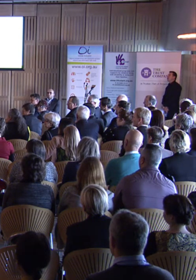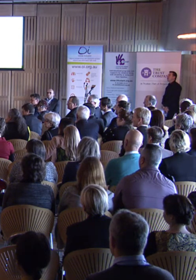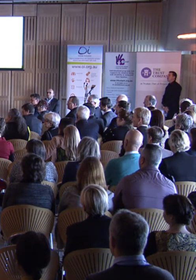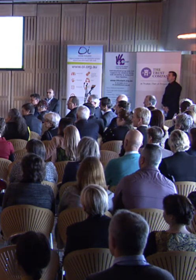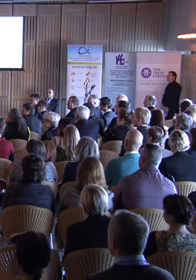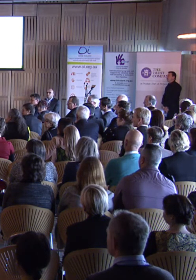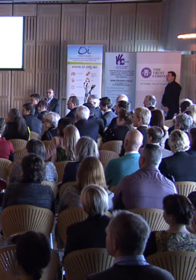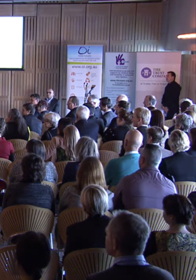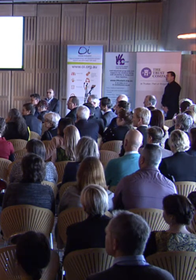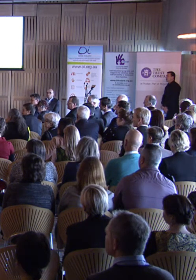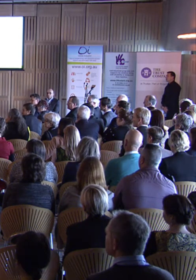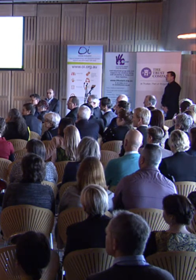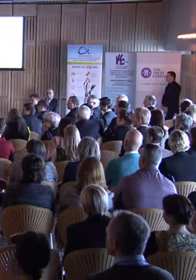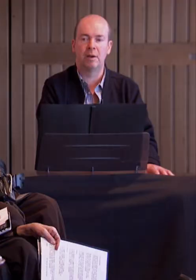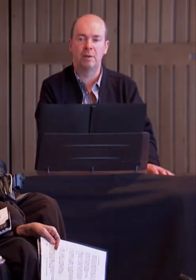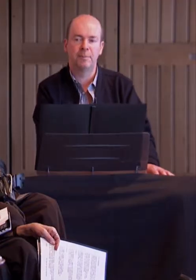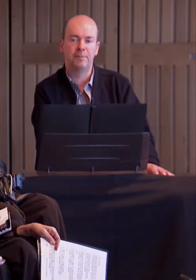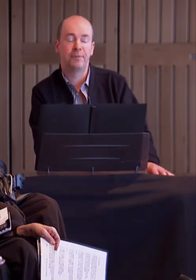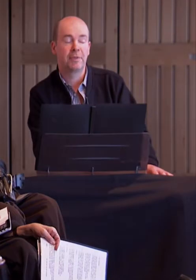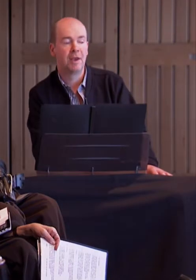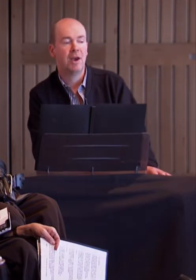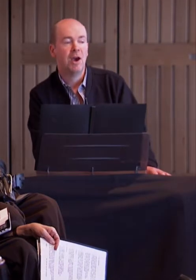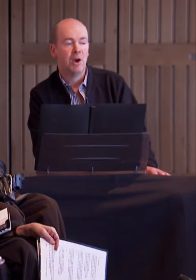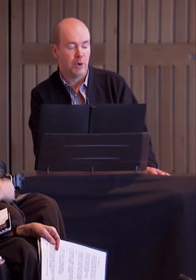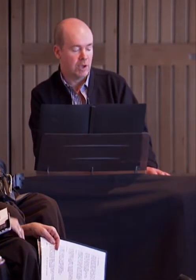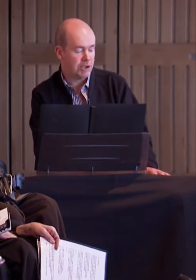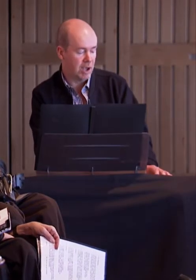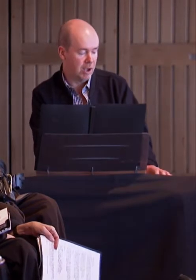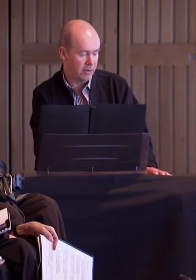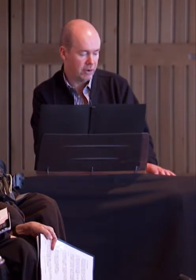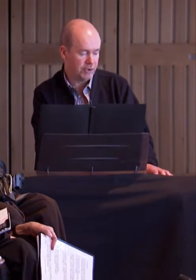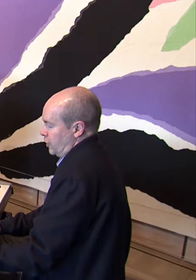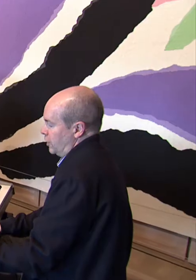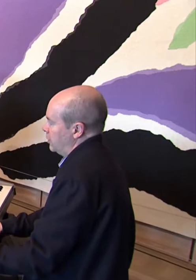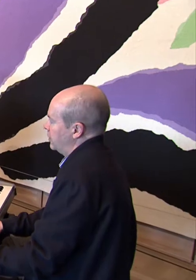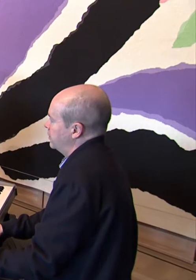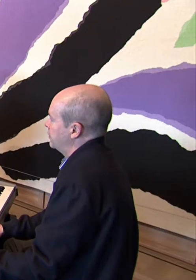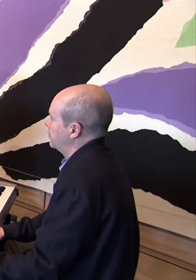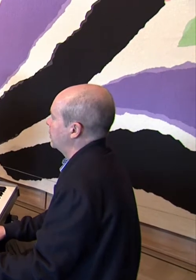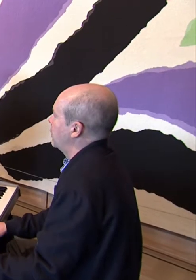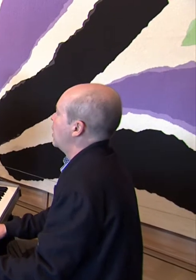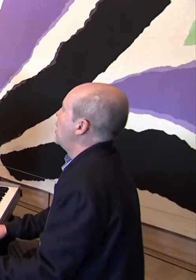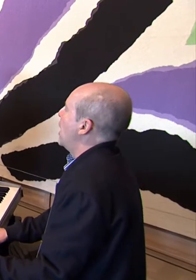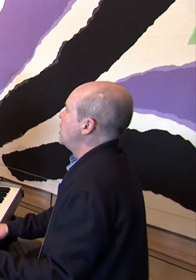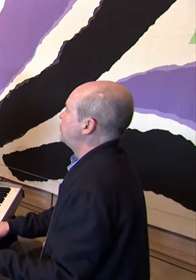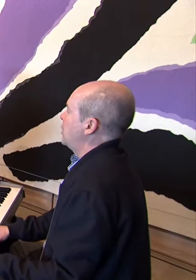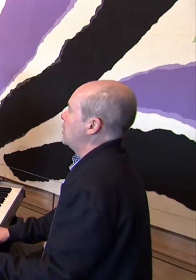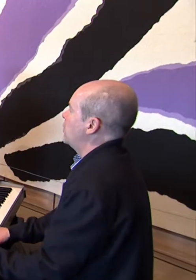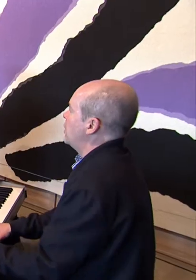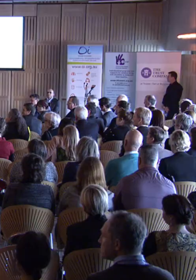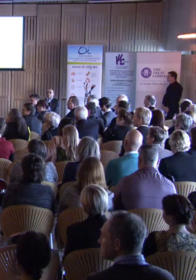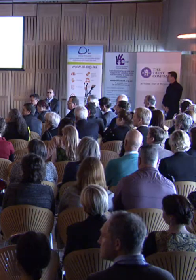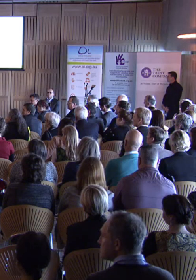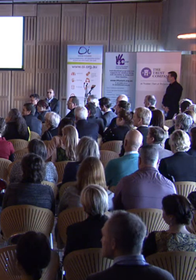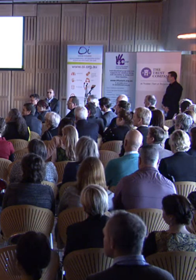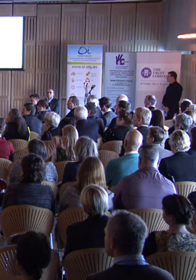the lands on earth we come. We share a dream and sing